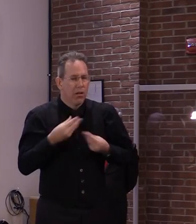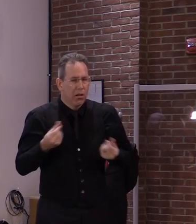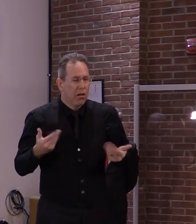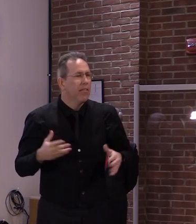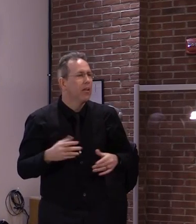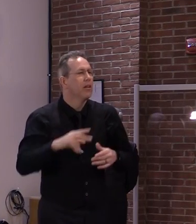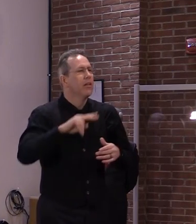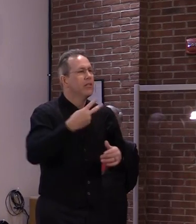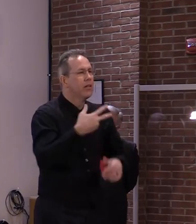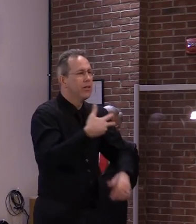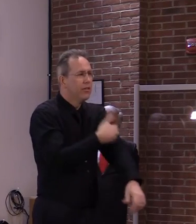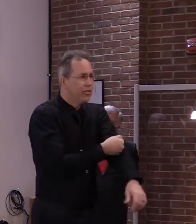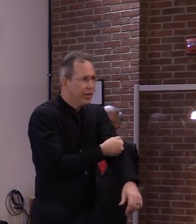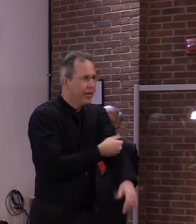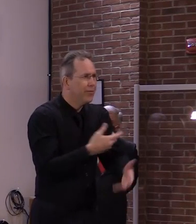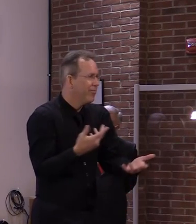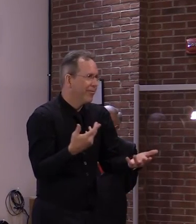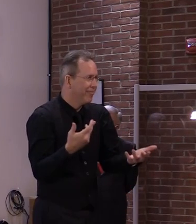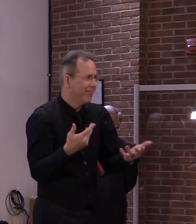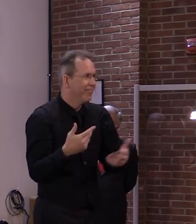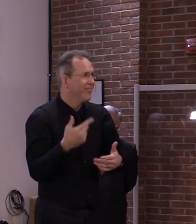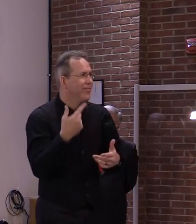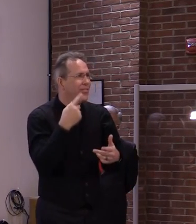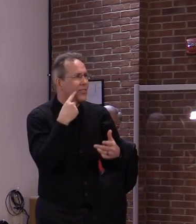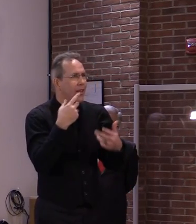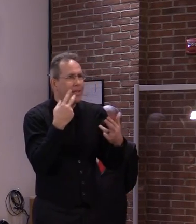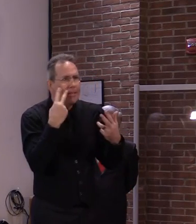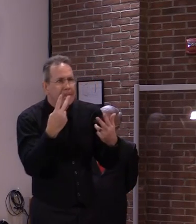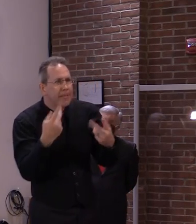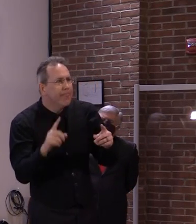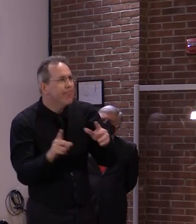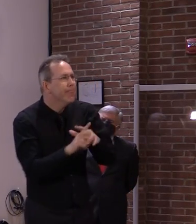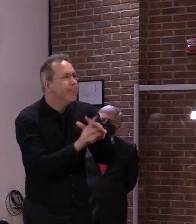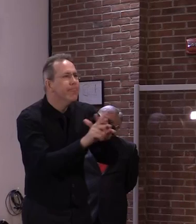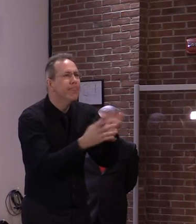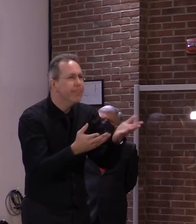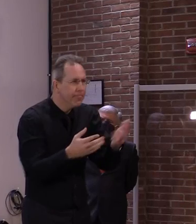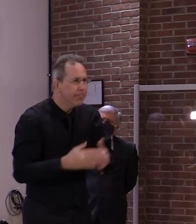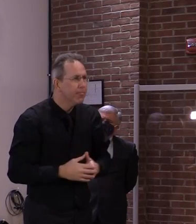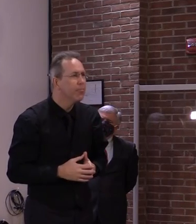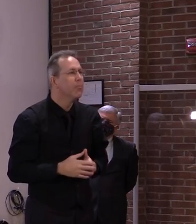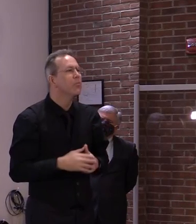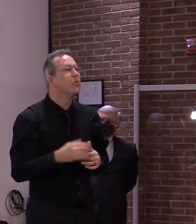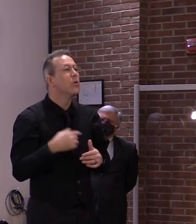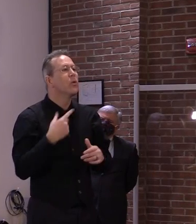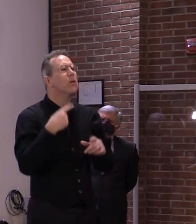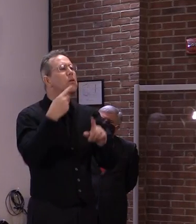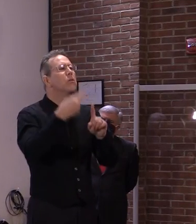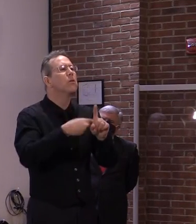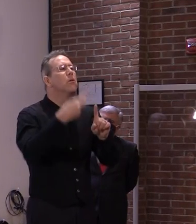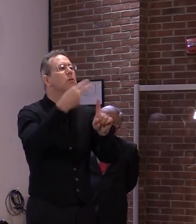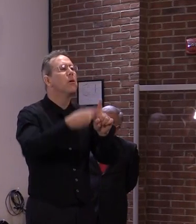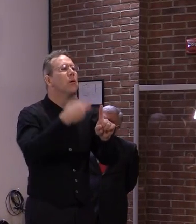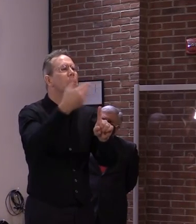longer for that kind of data to emerge. But the other important point is,